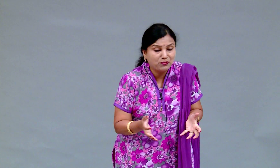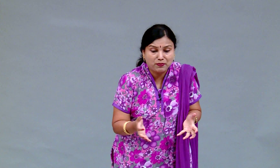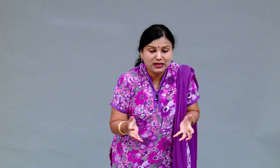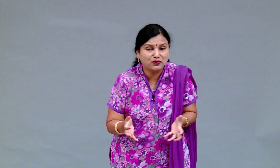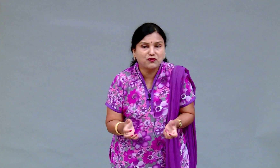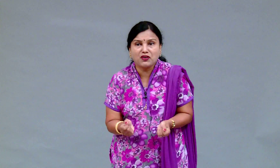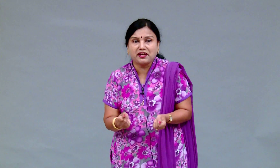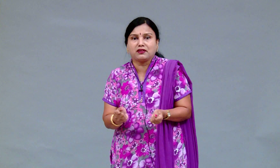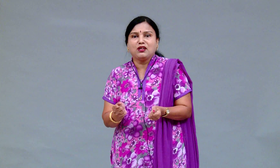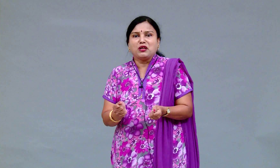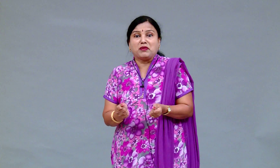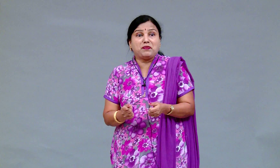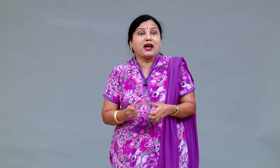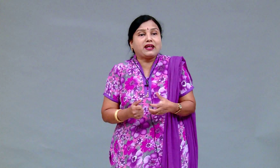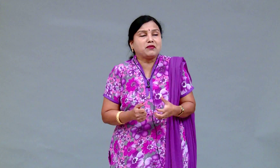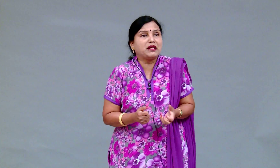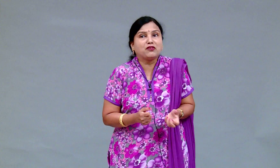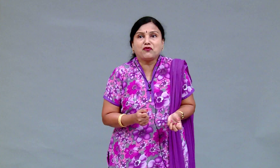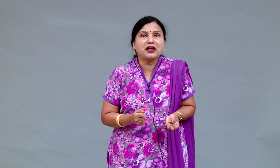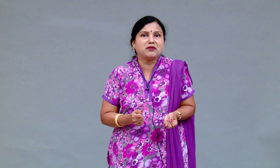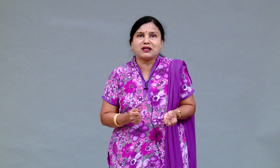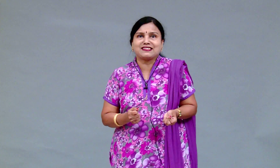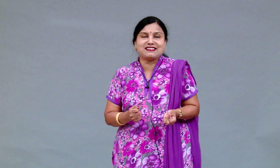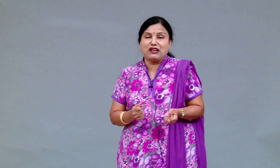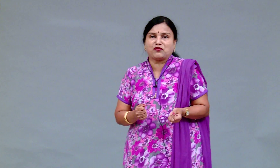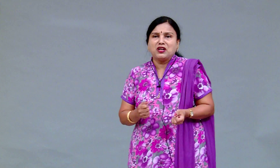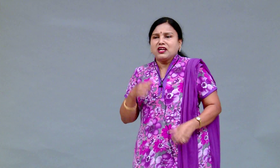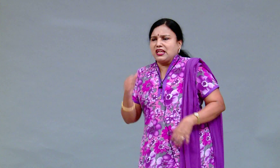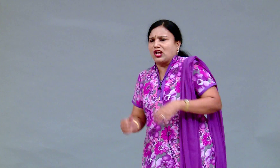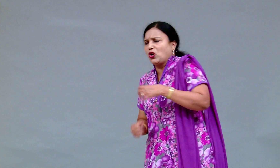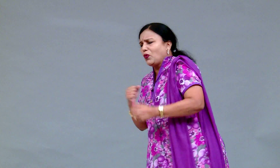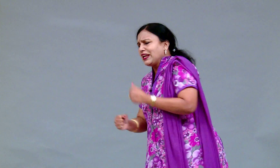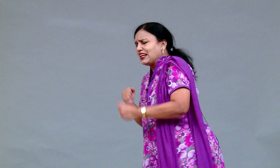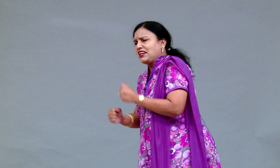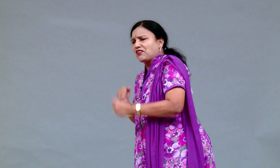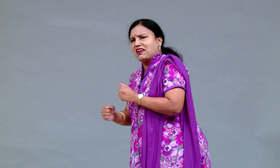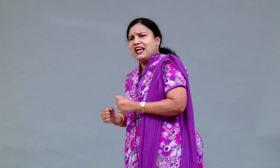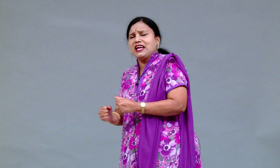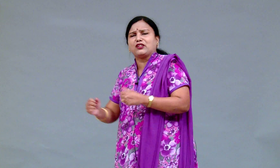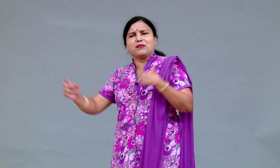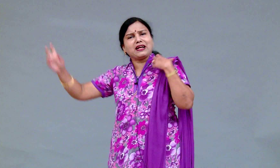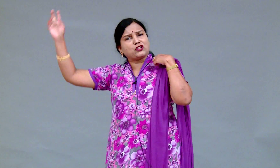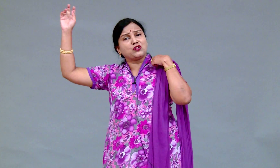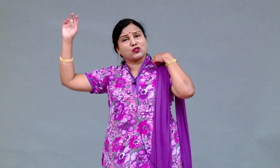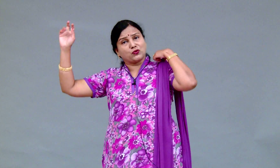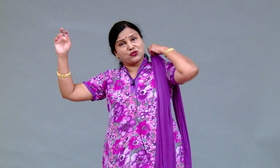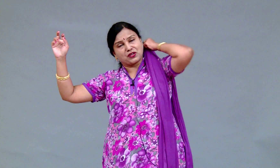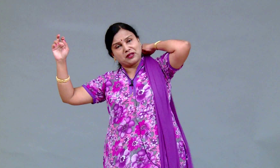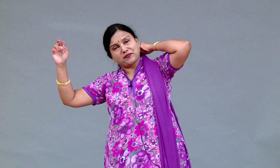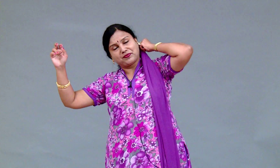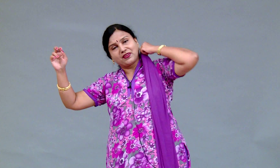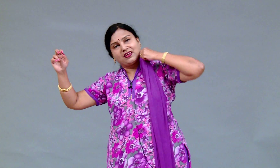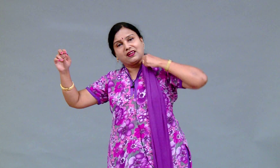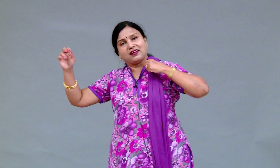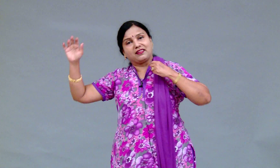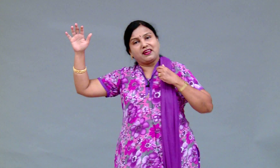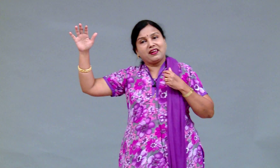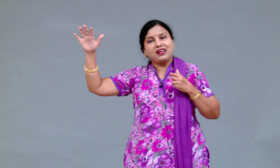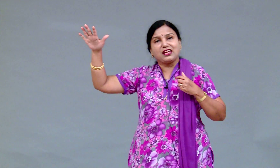made the fire. Maybe I can make a fire myself. He quickly ran back to his own tree. There he